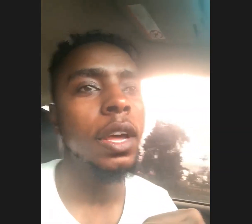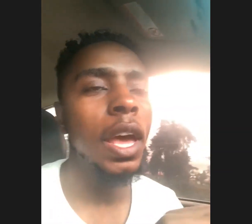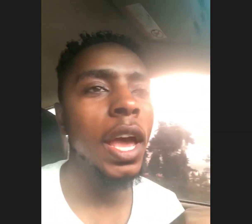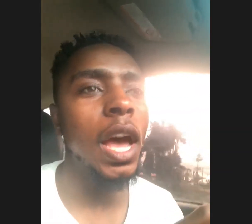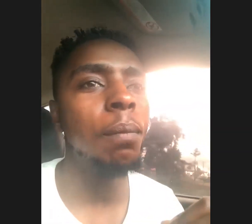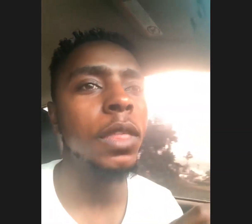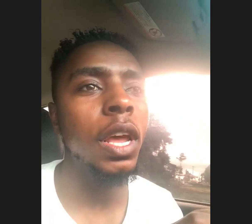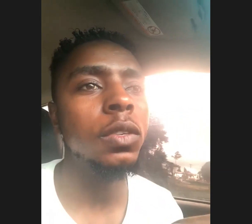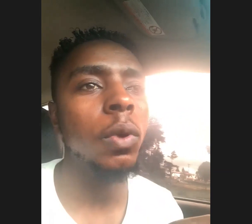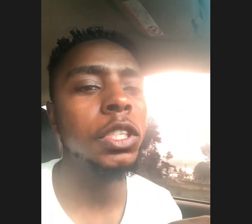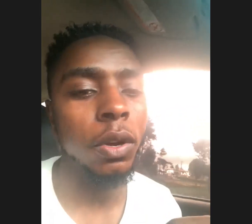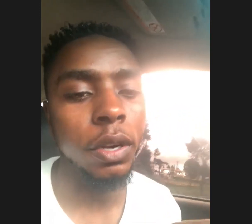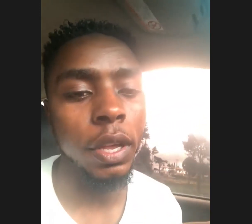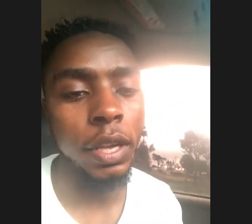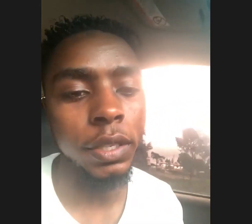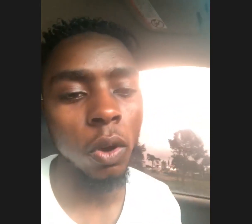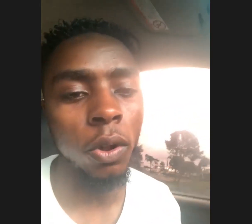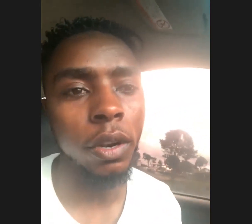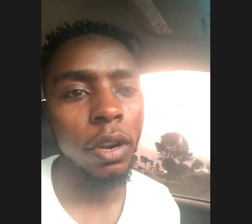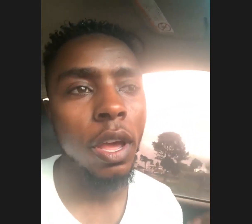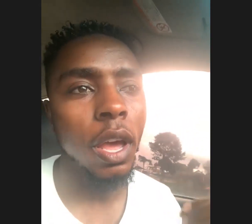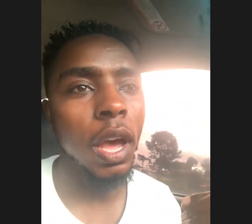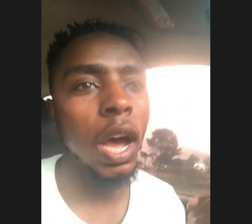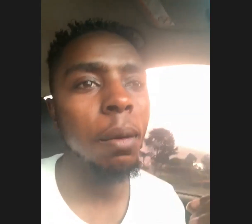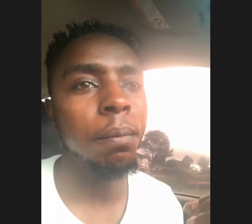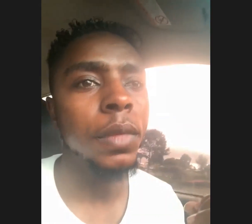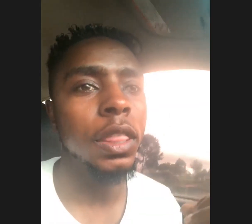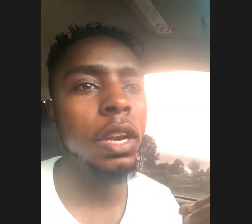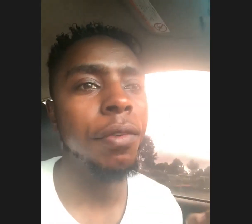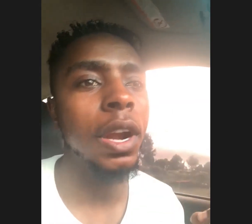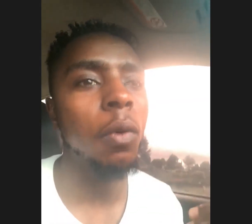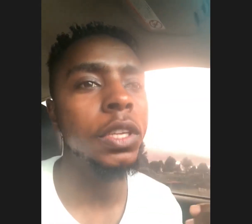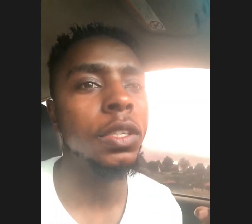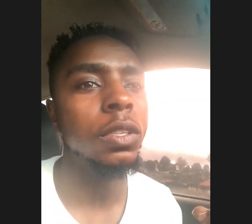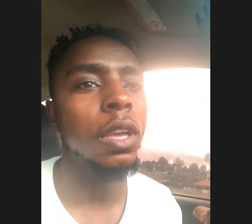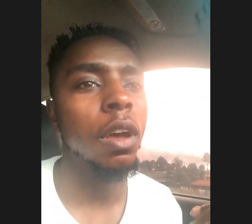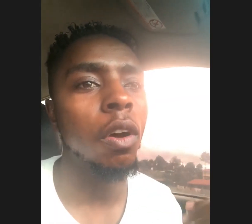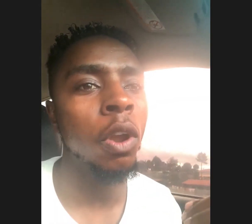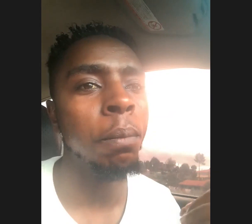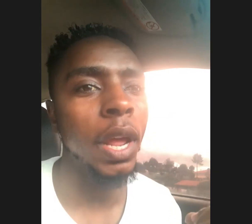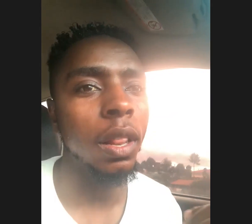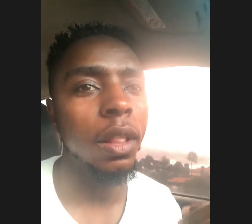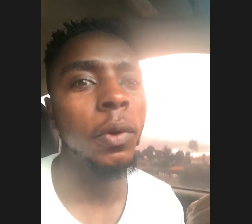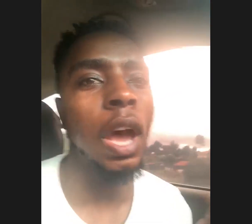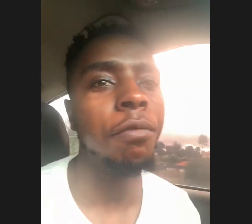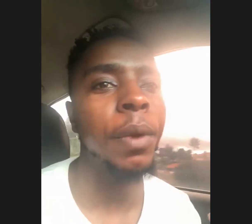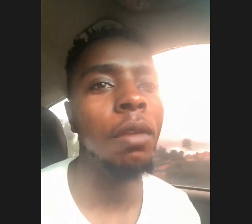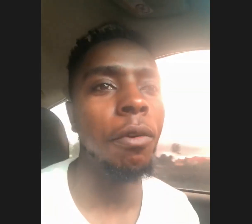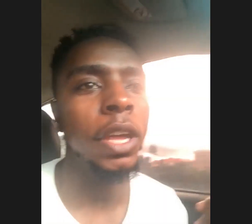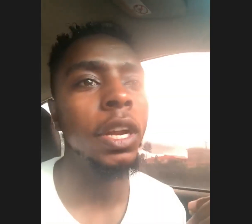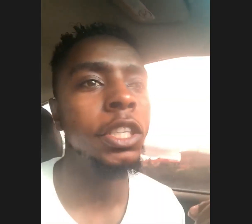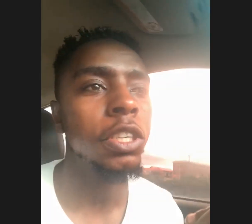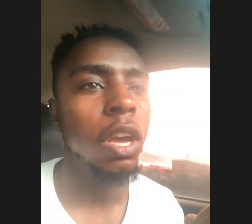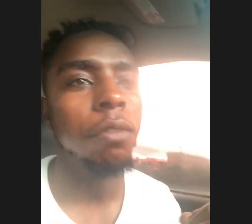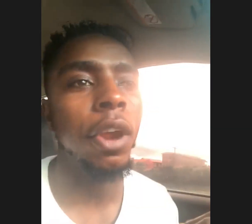read. The next question is on the different languages on Braille. We have Braille